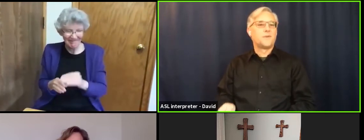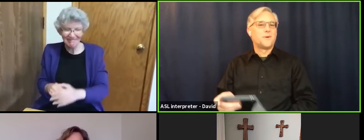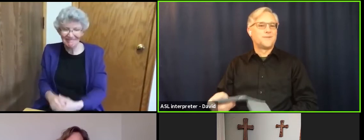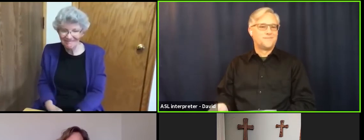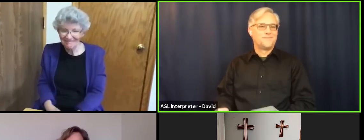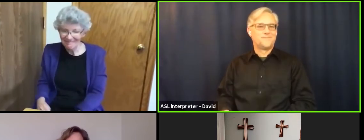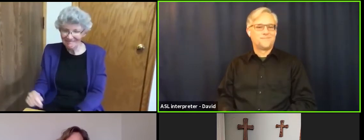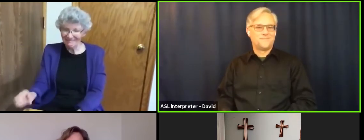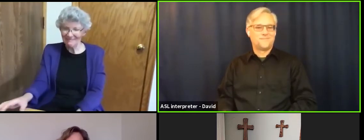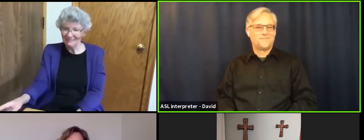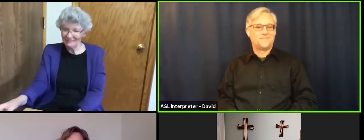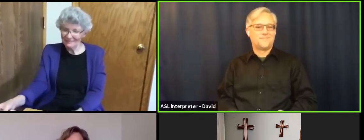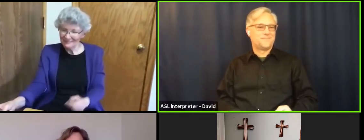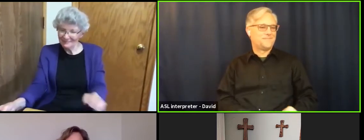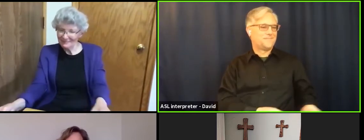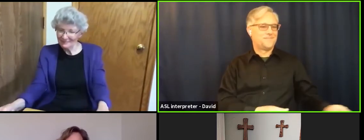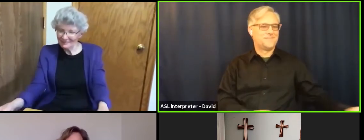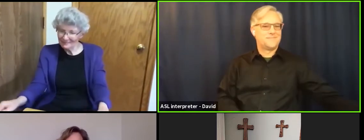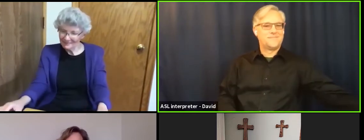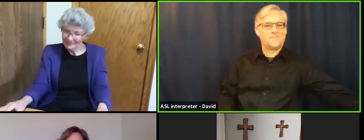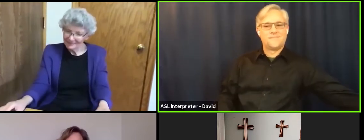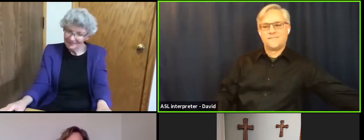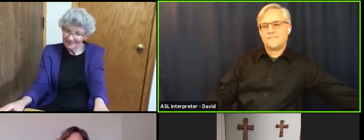Word of the Lord.